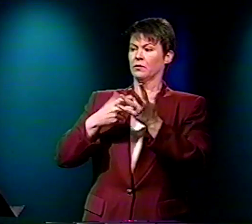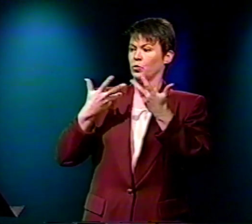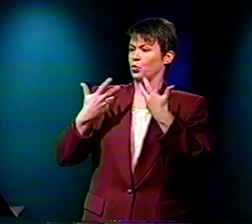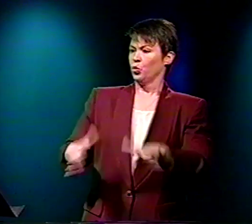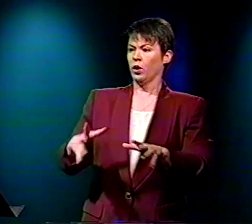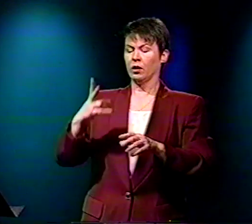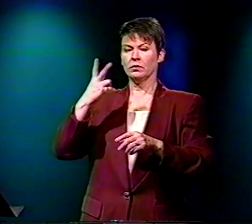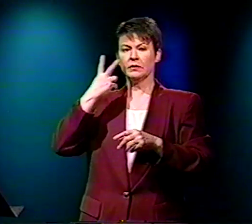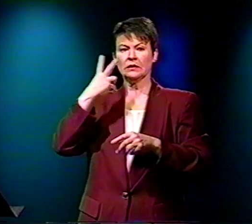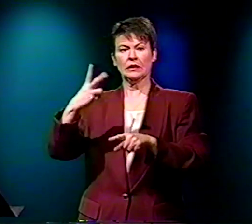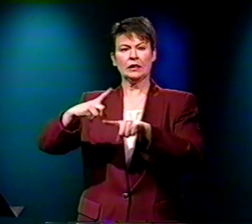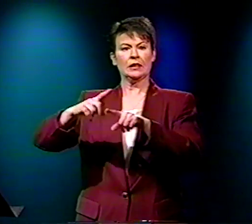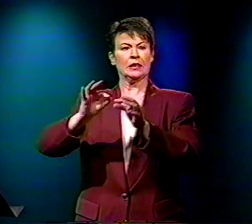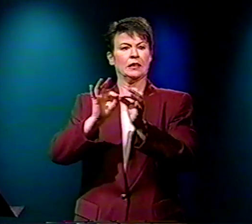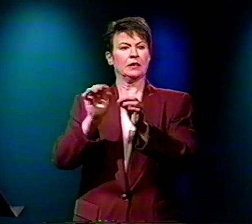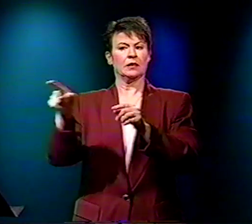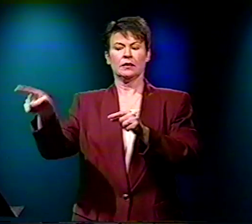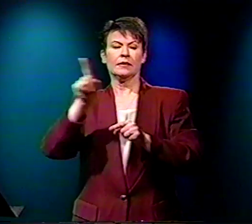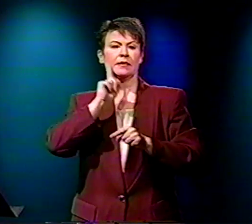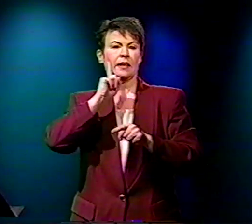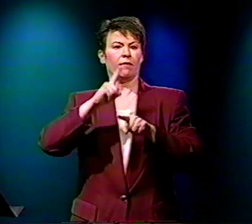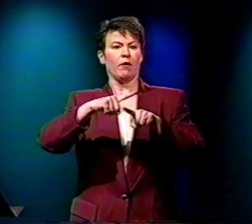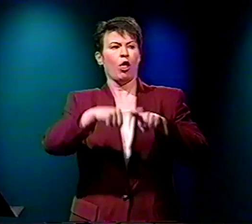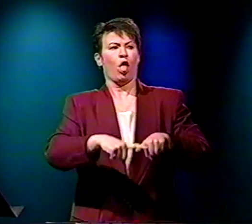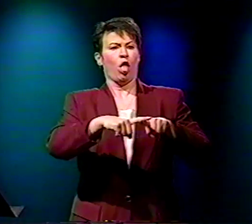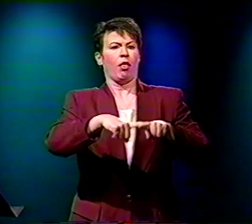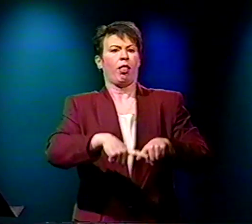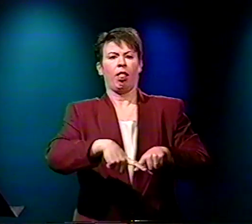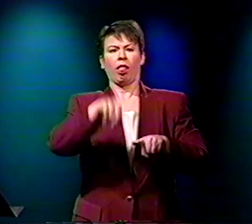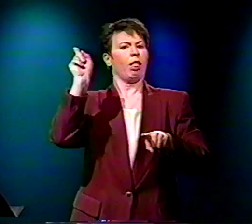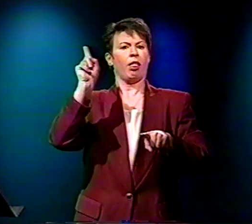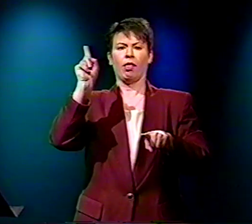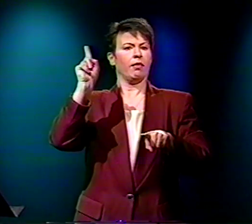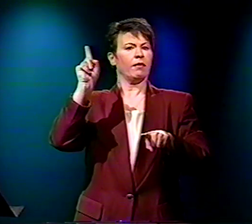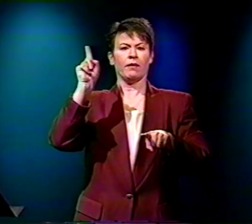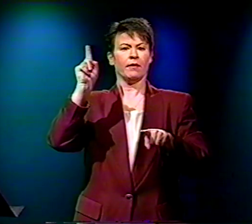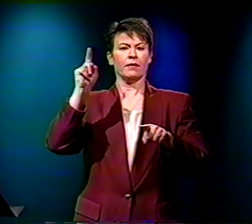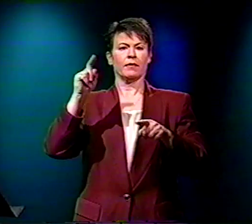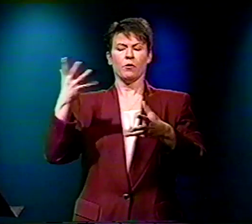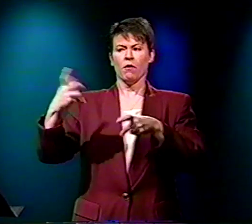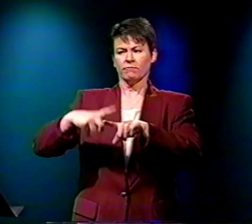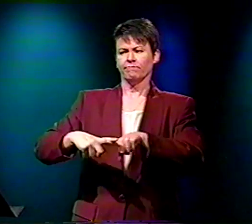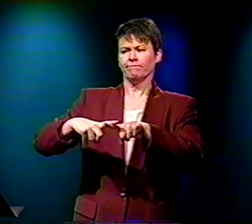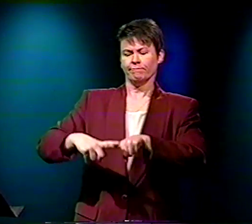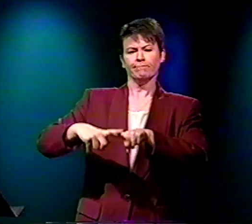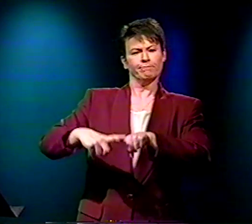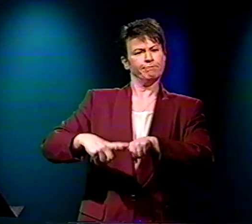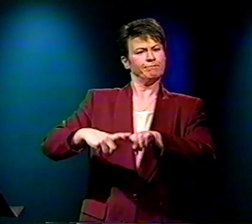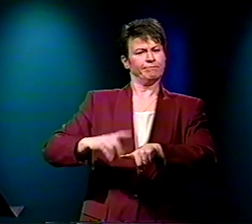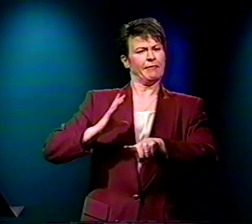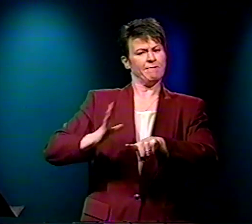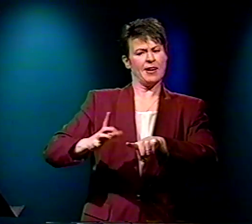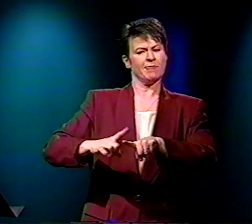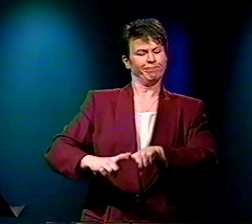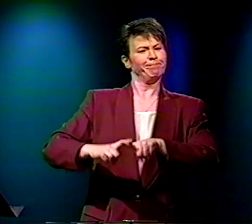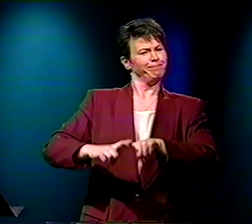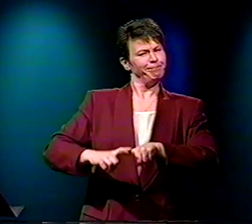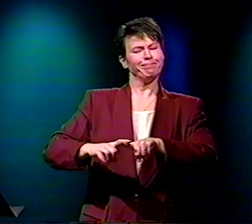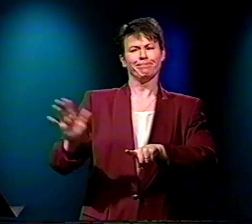an individual. And the interpreter then doesn't want the deaf individual to become independent.